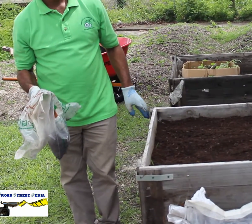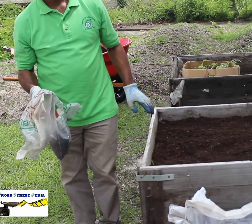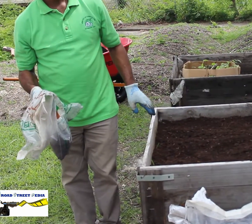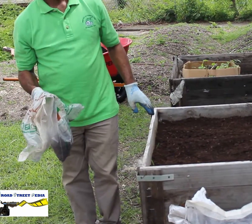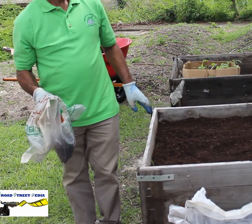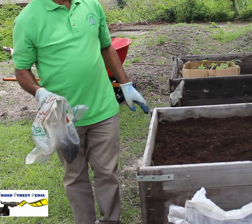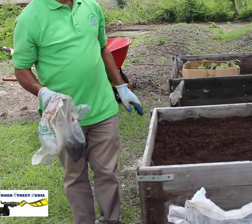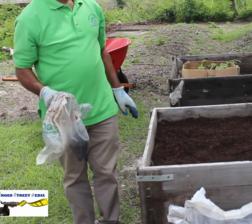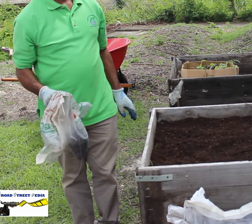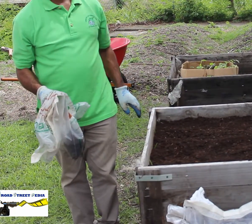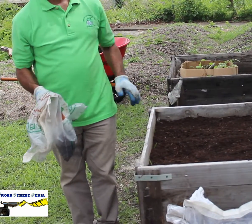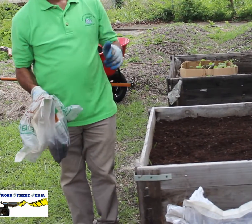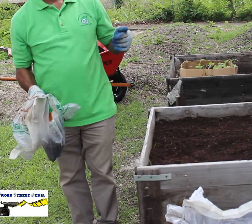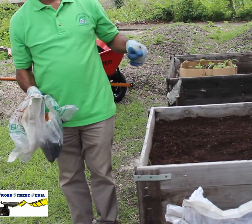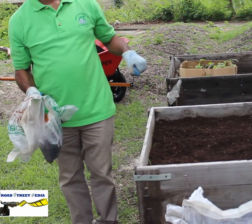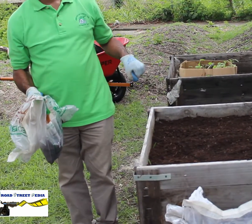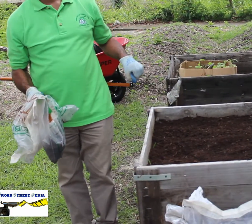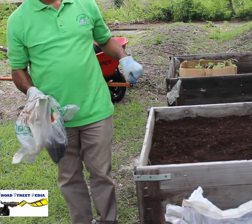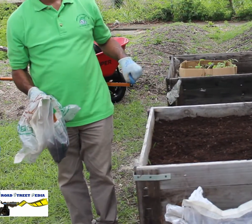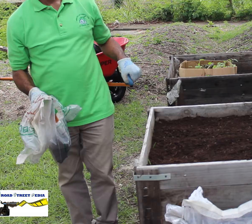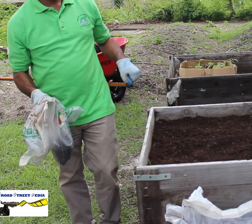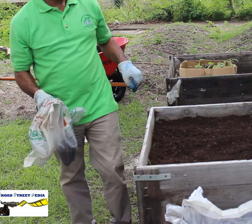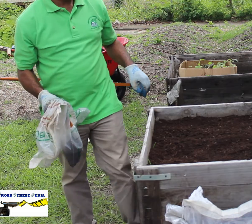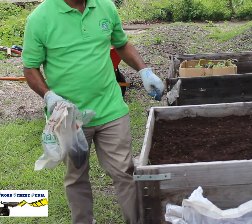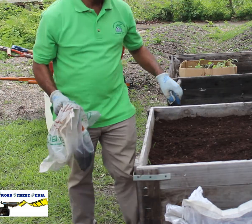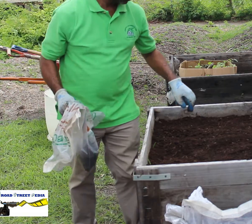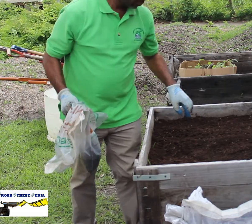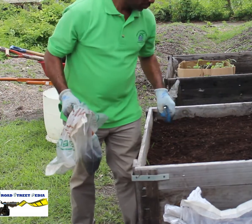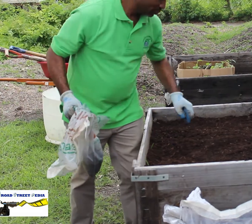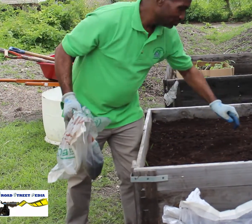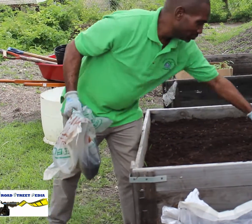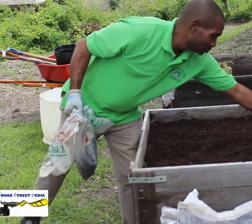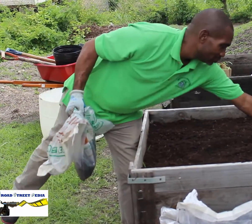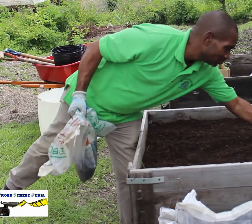Yeah, I think so. No? Give me ready? Yes.